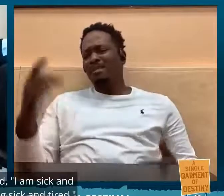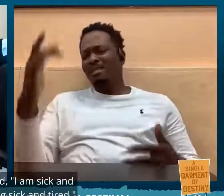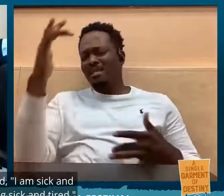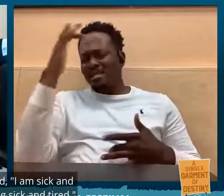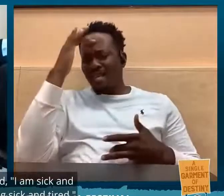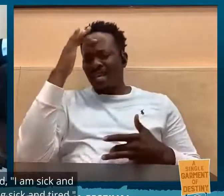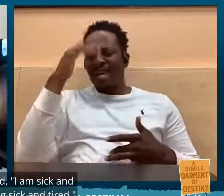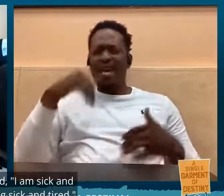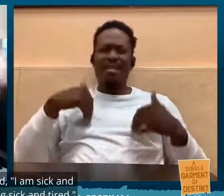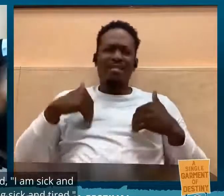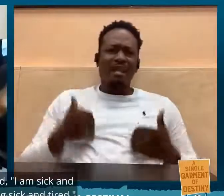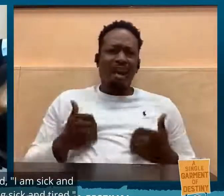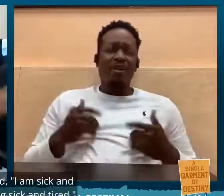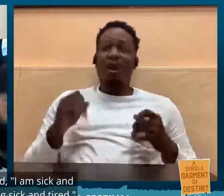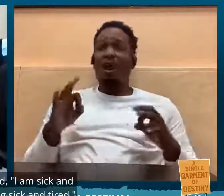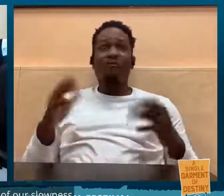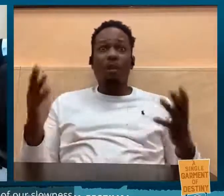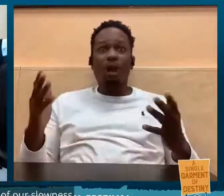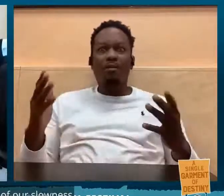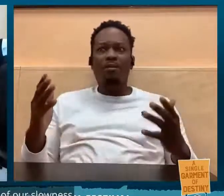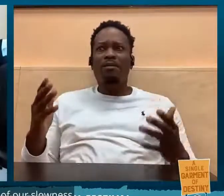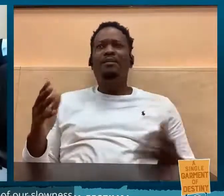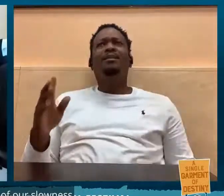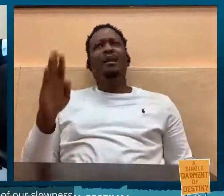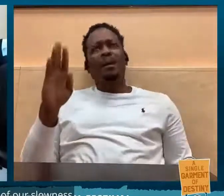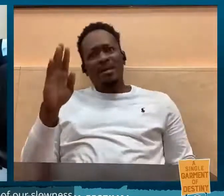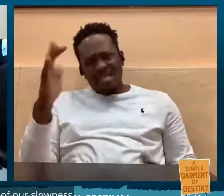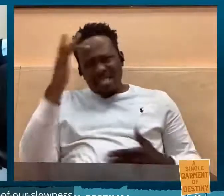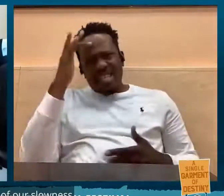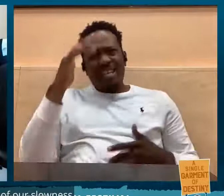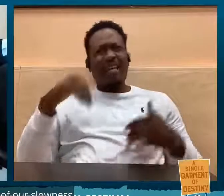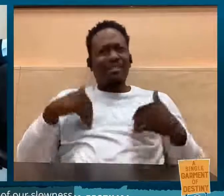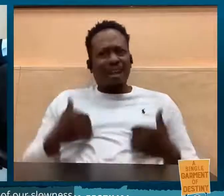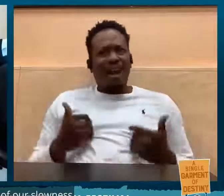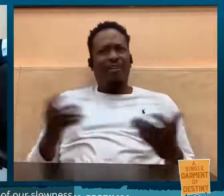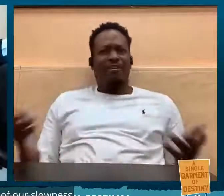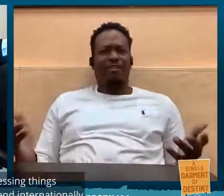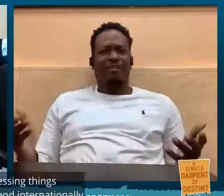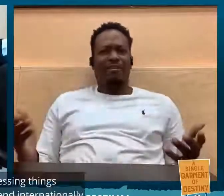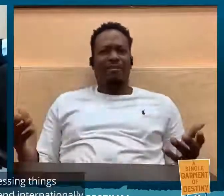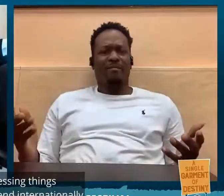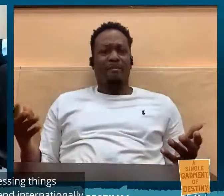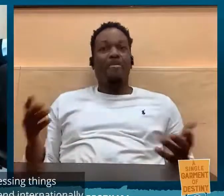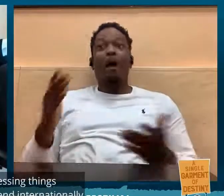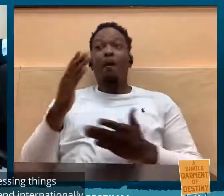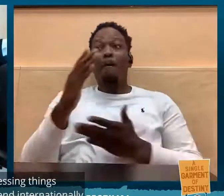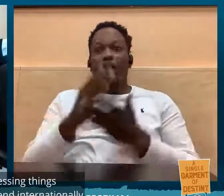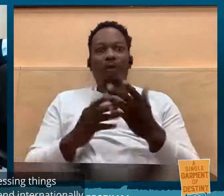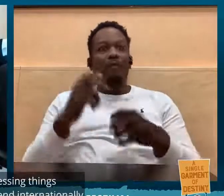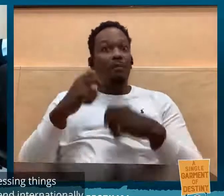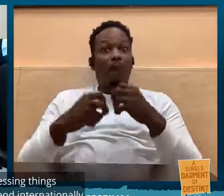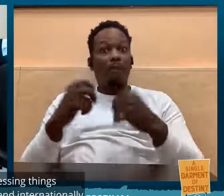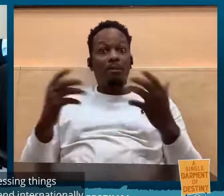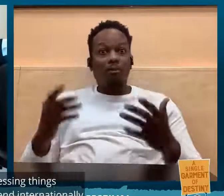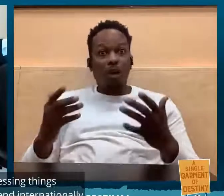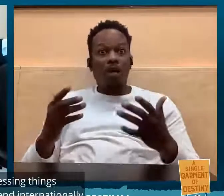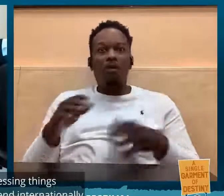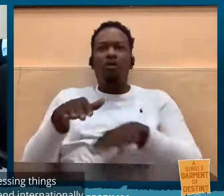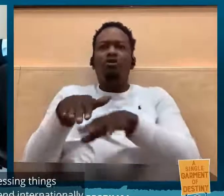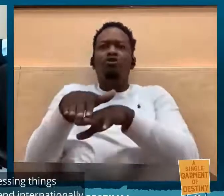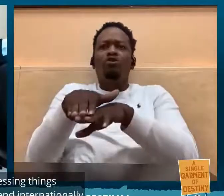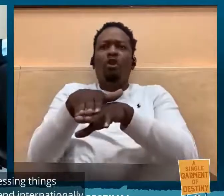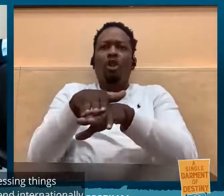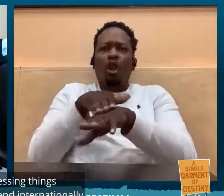of being sick and tired. I think part of our slowness in addressing things domestically